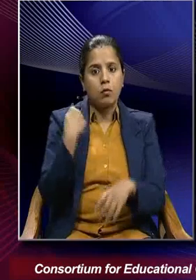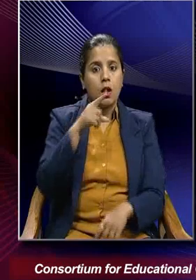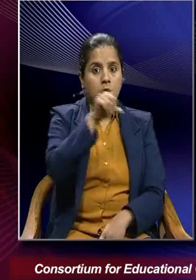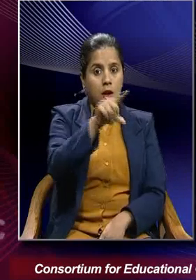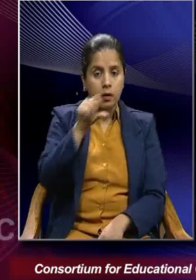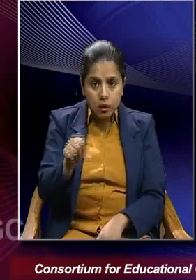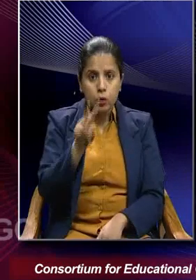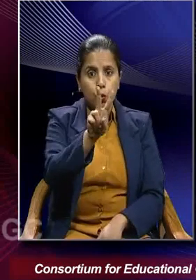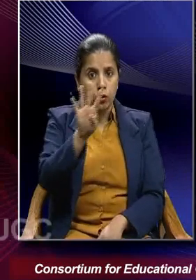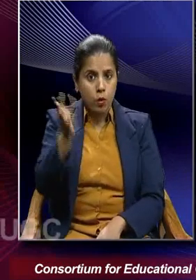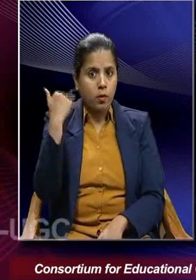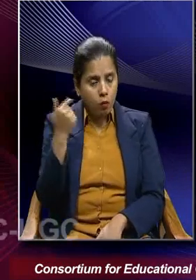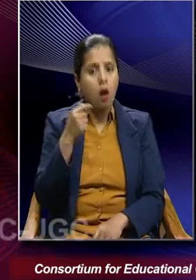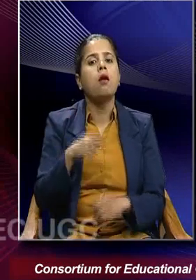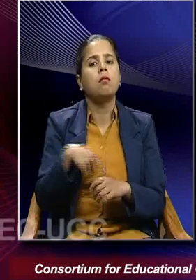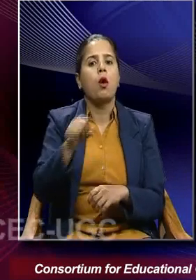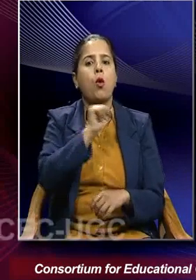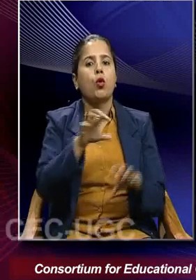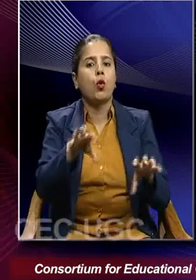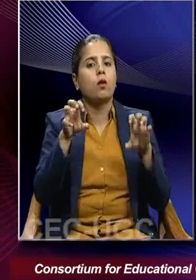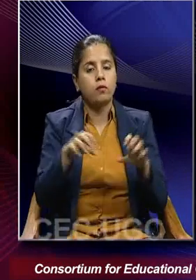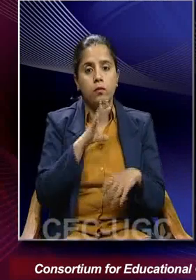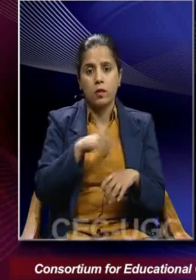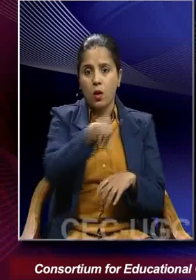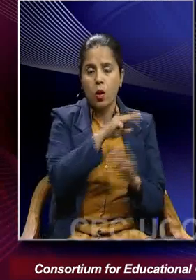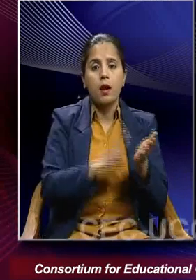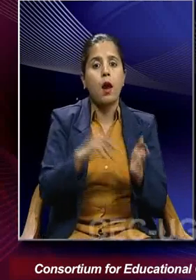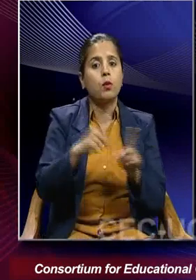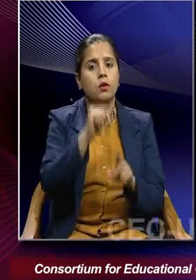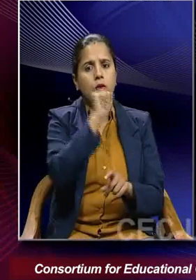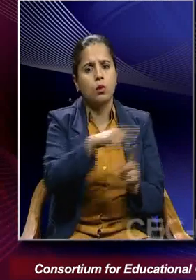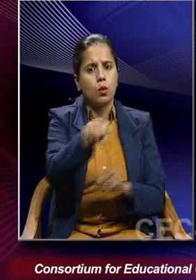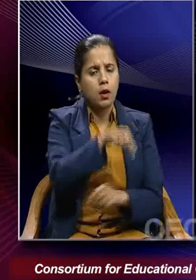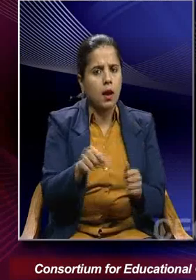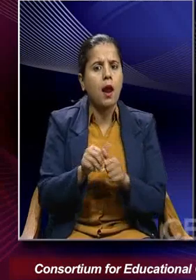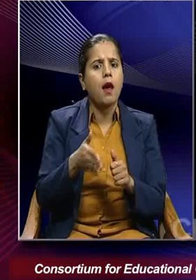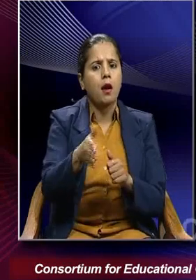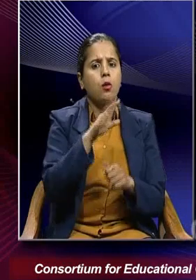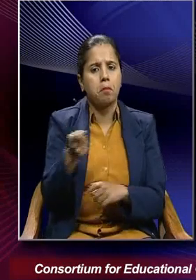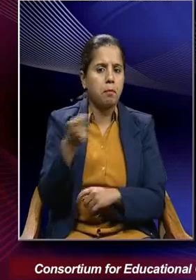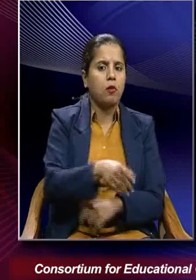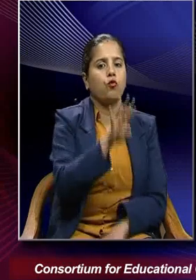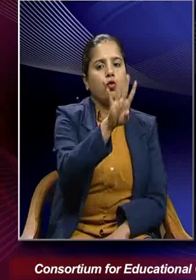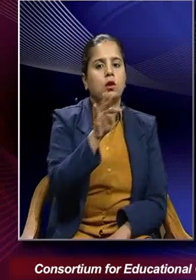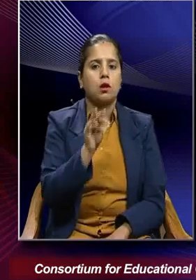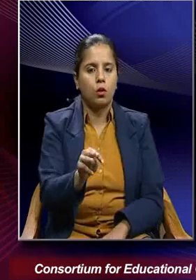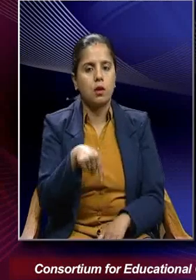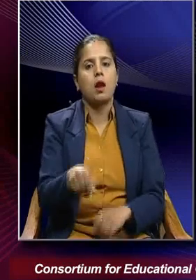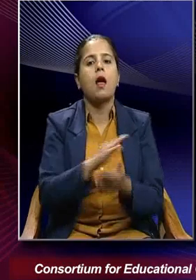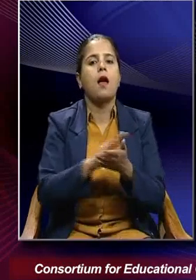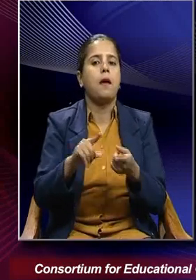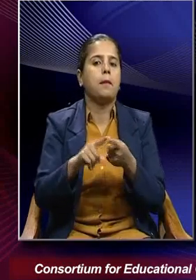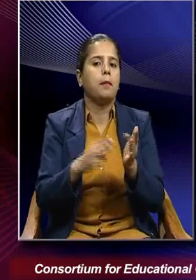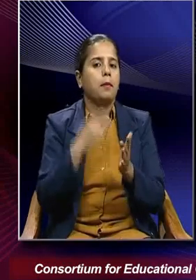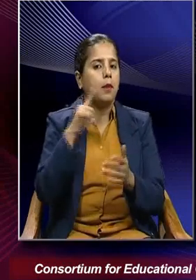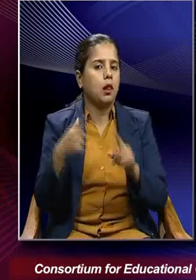1924. And how Ahmedabad municipality had approached the Remington company and paid it rupees 4,000 at that point of time